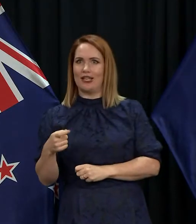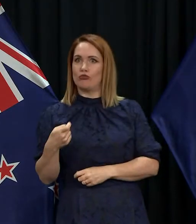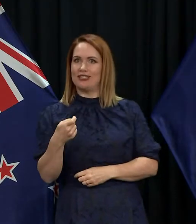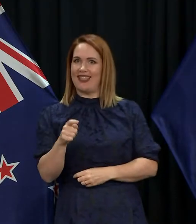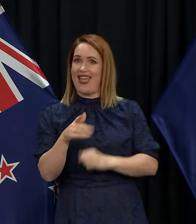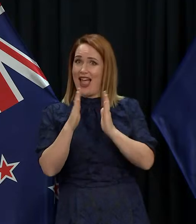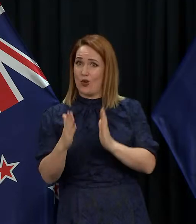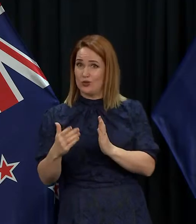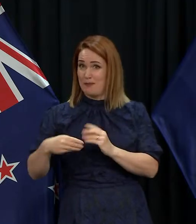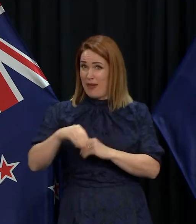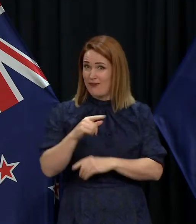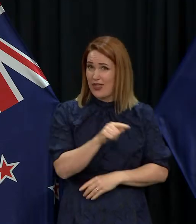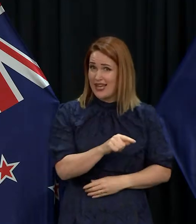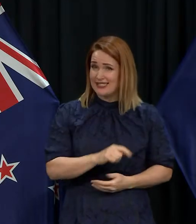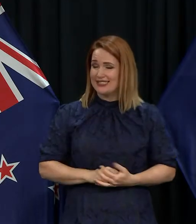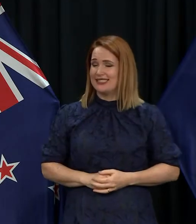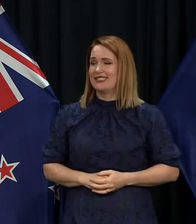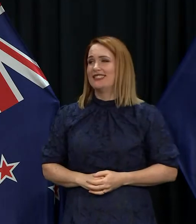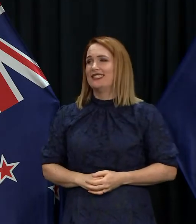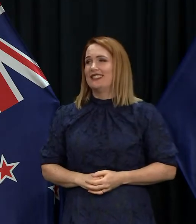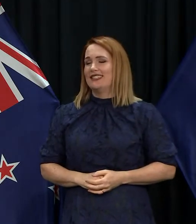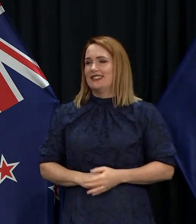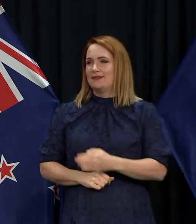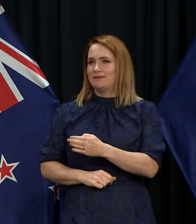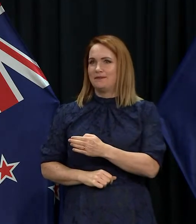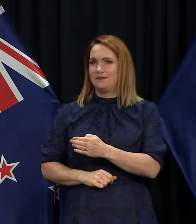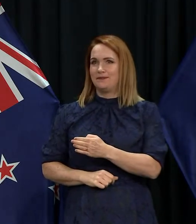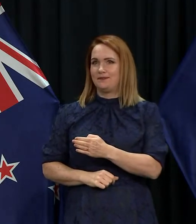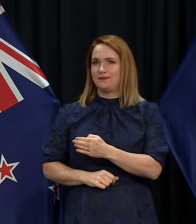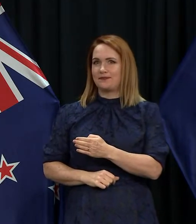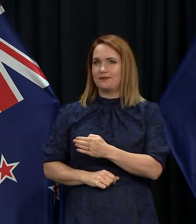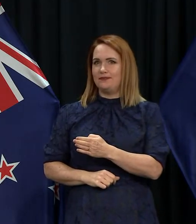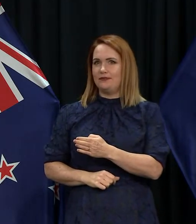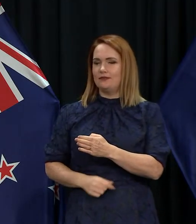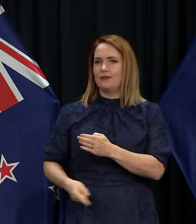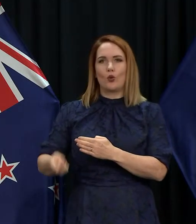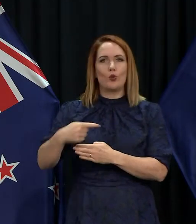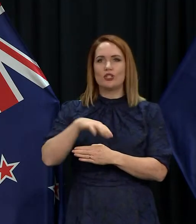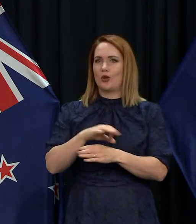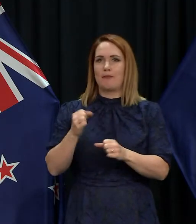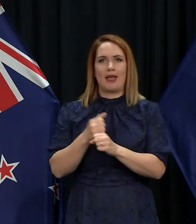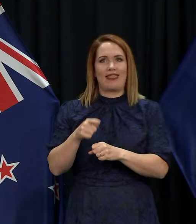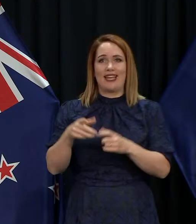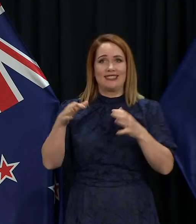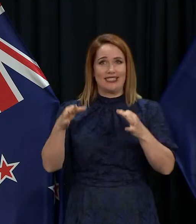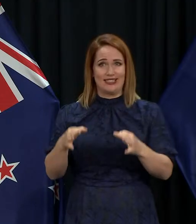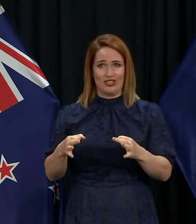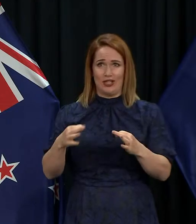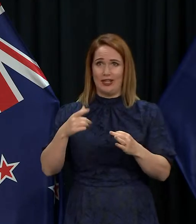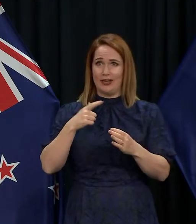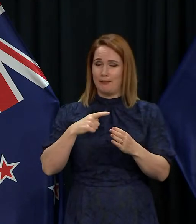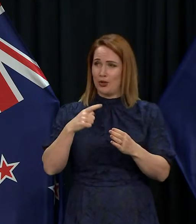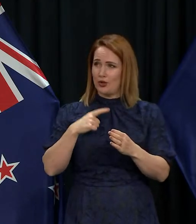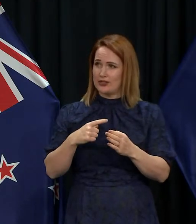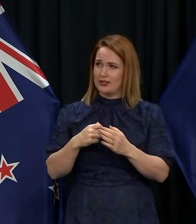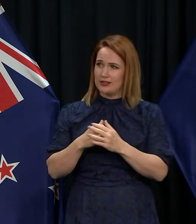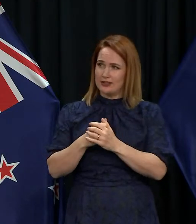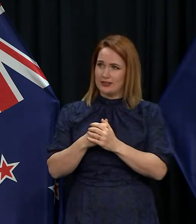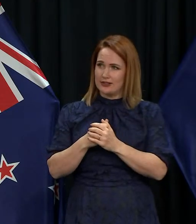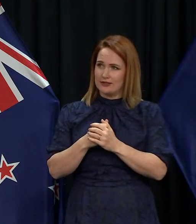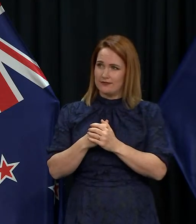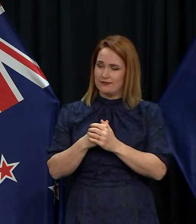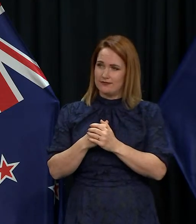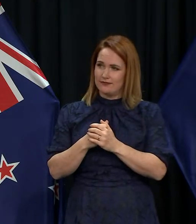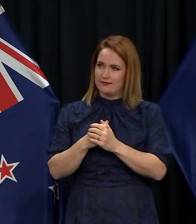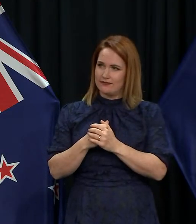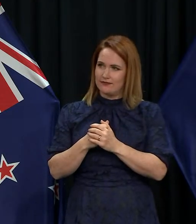Look at those at that time. We didn't necessarily make those decisions solely on the basis that we believed that we would have what are